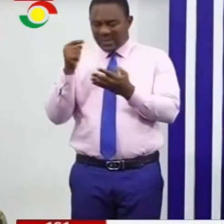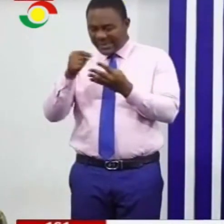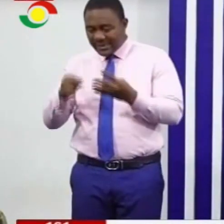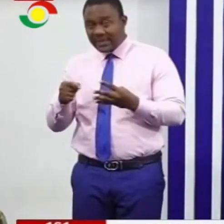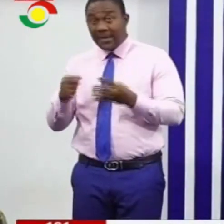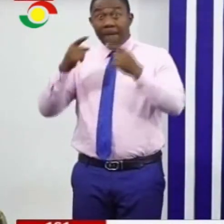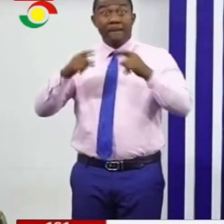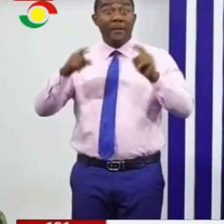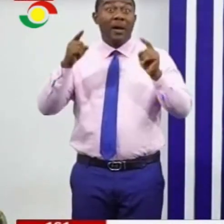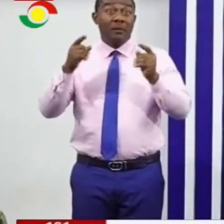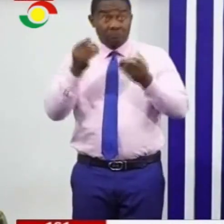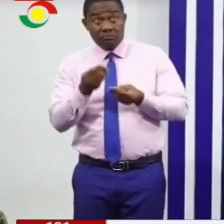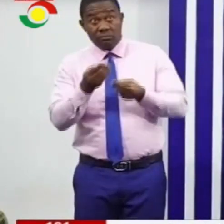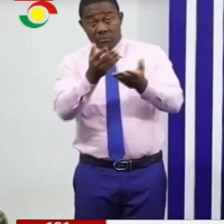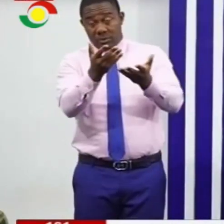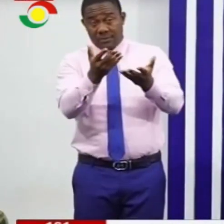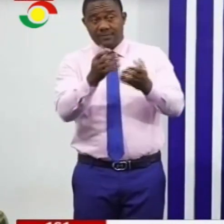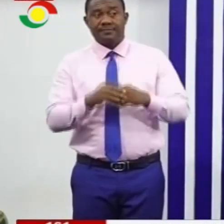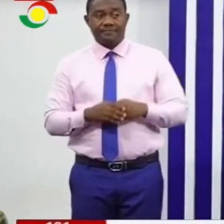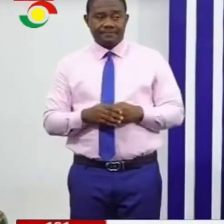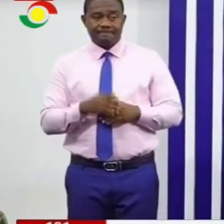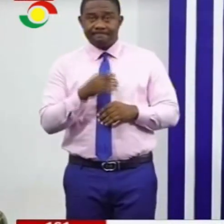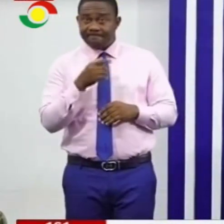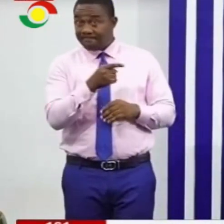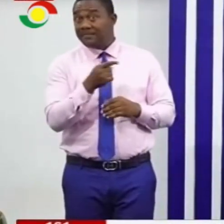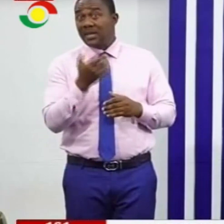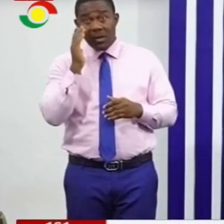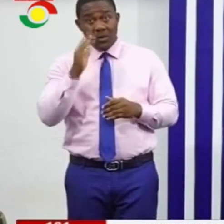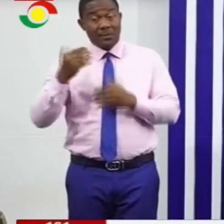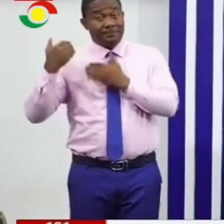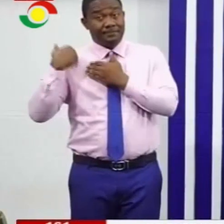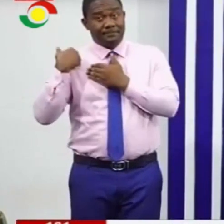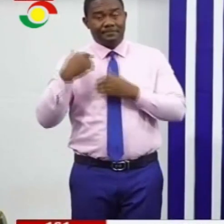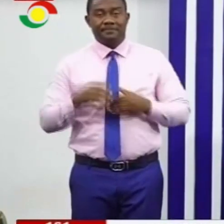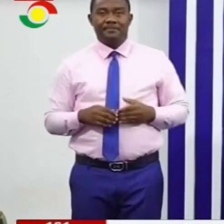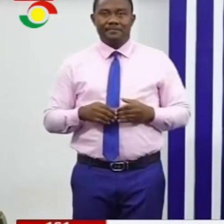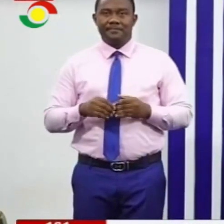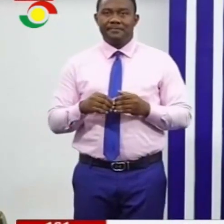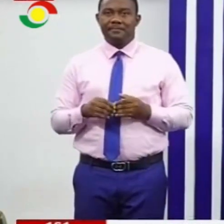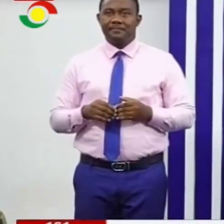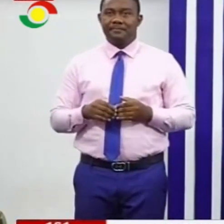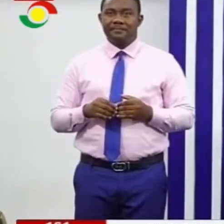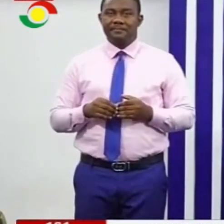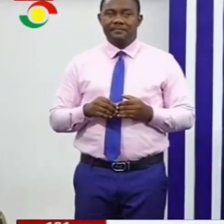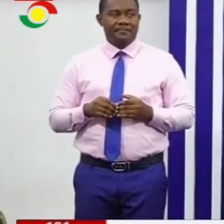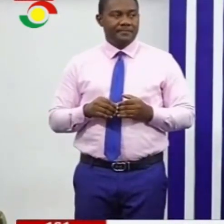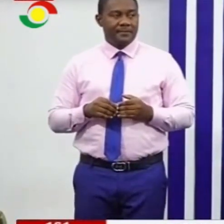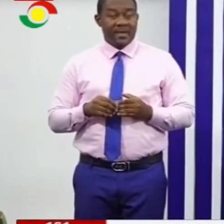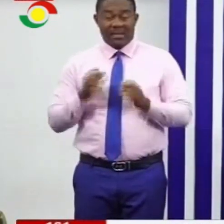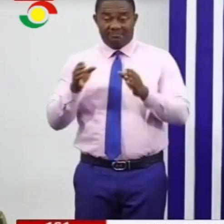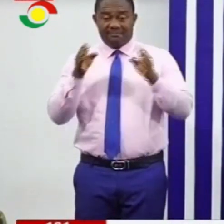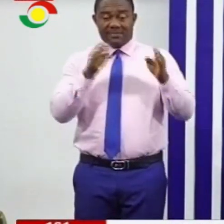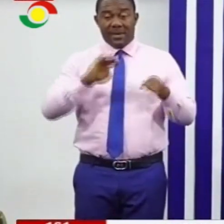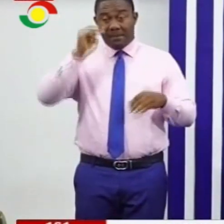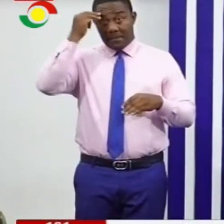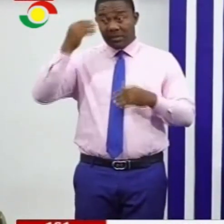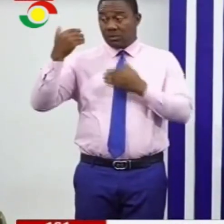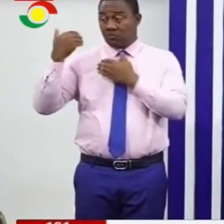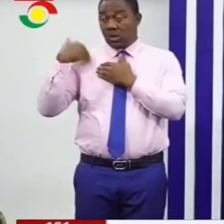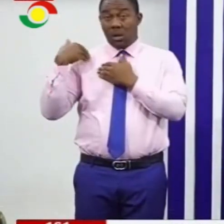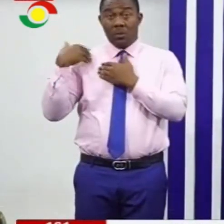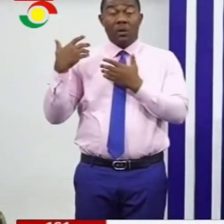ti honorable minister ne national security minister ehwe edi hujuma minister responsible for health so ebe kan ho no so echirechire mu chire